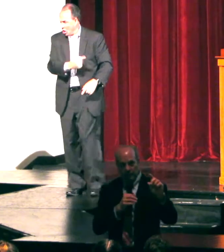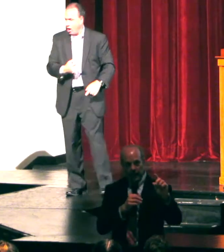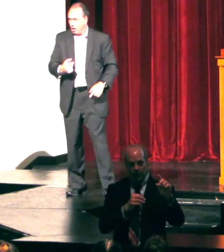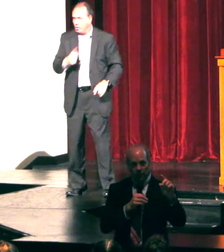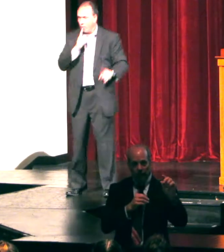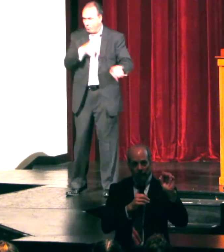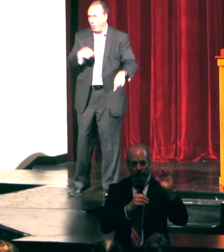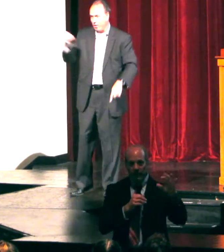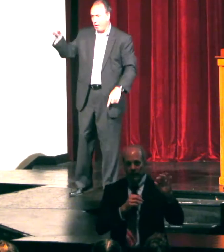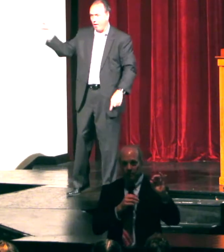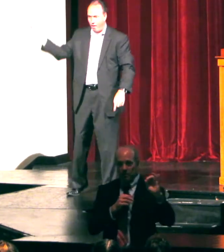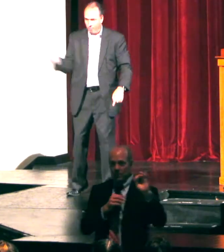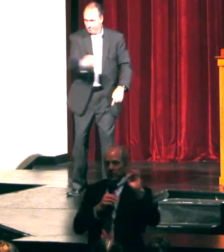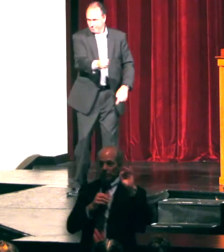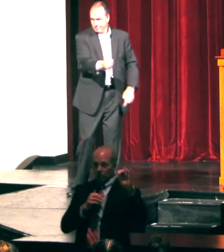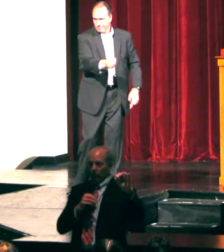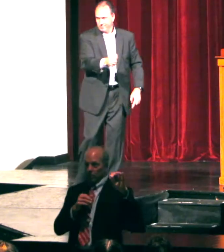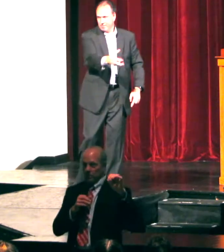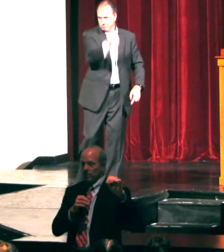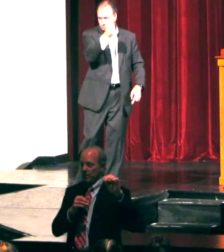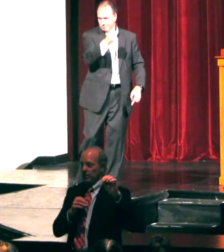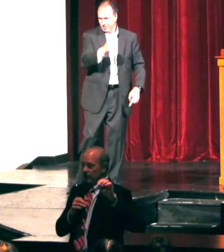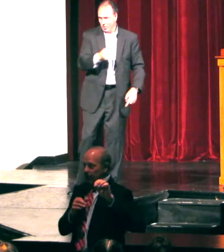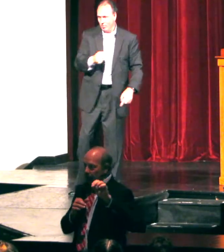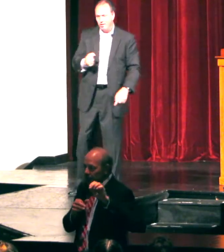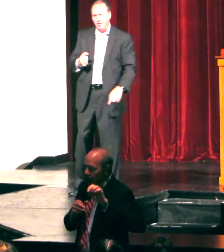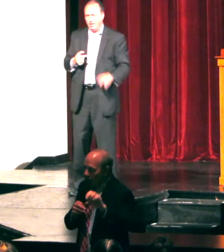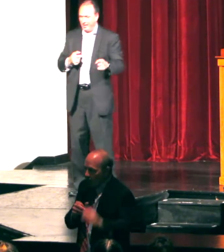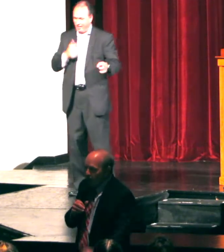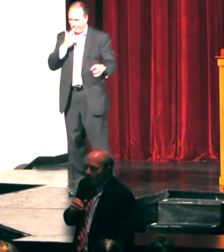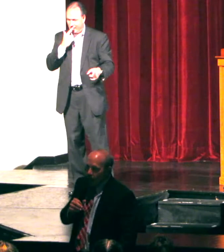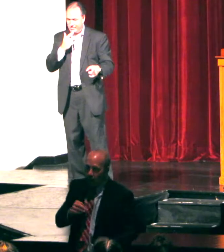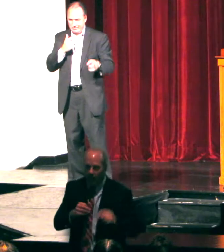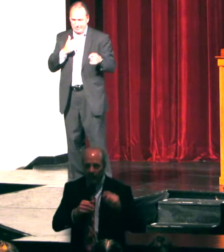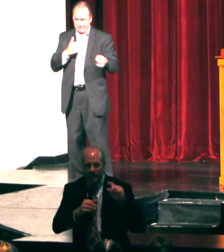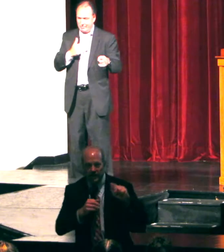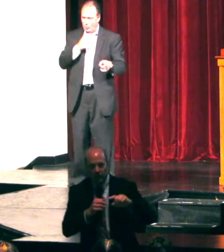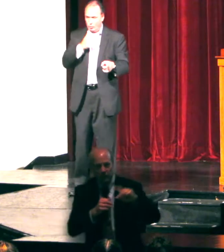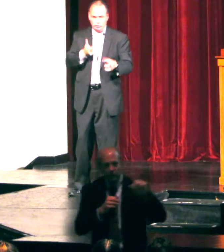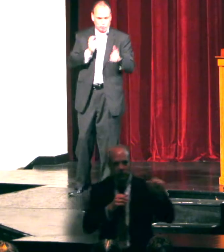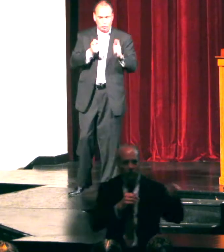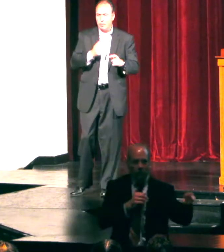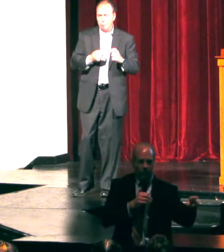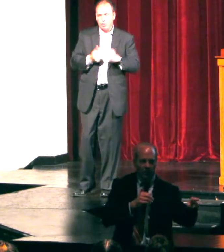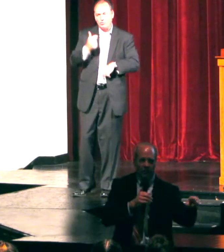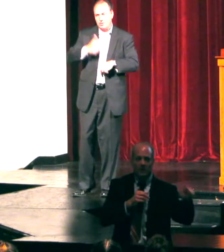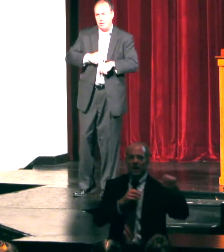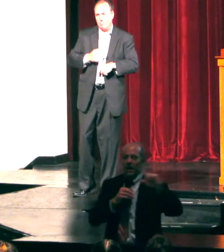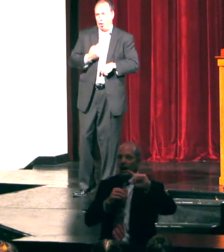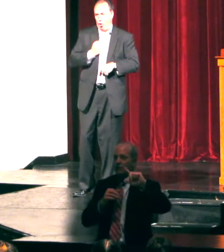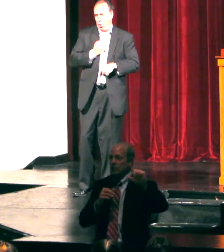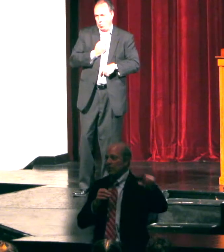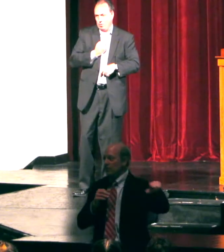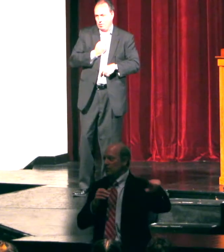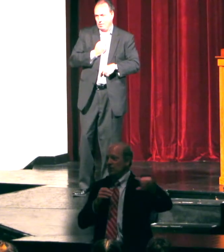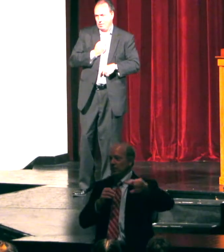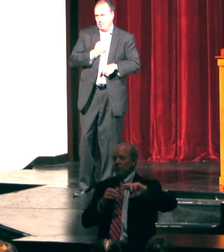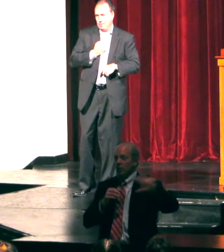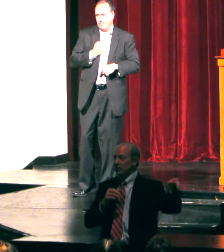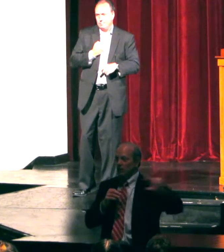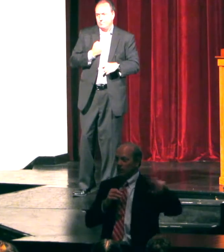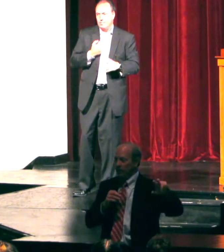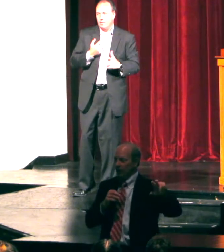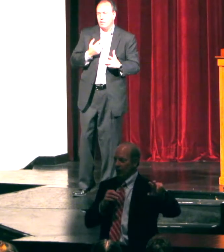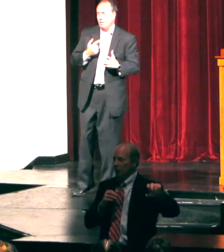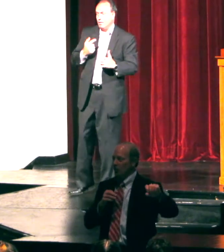the shootings that actually happened, 98% of them are loners, so they act alone. But in the averted shootings, a high percentage,